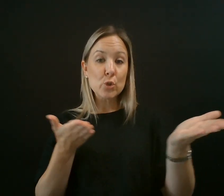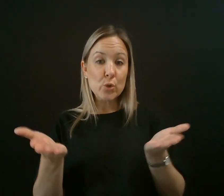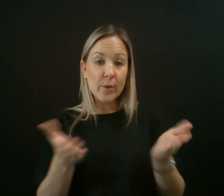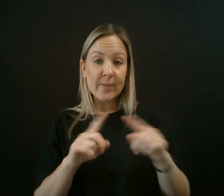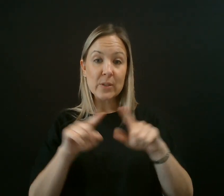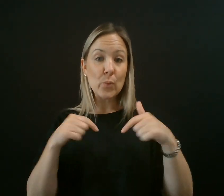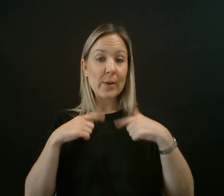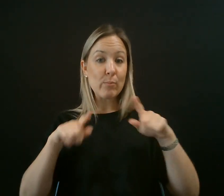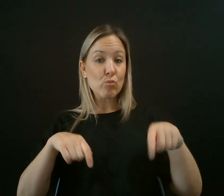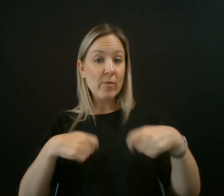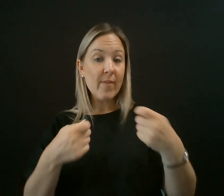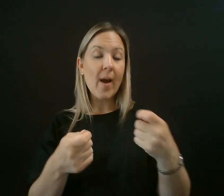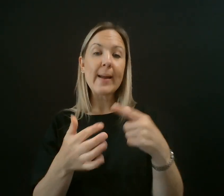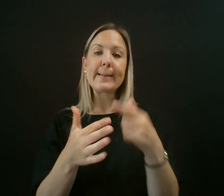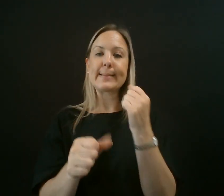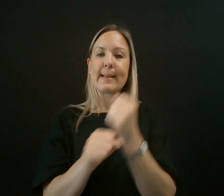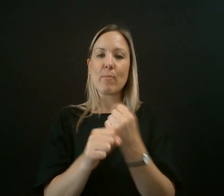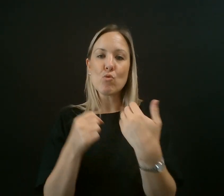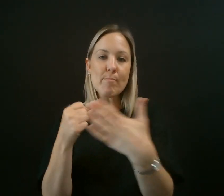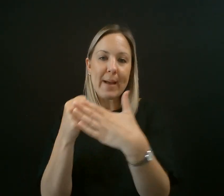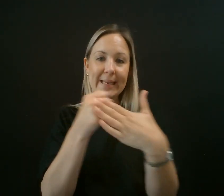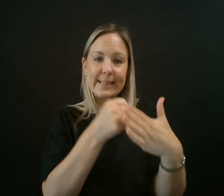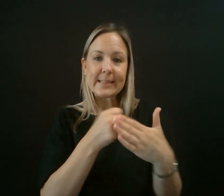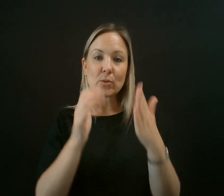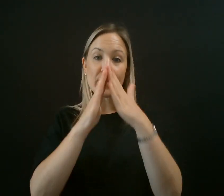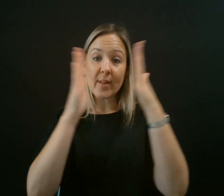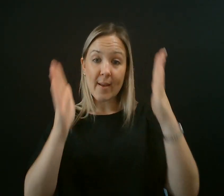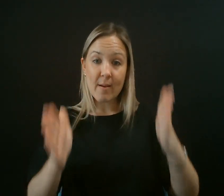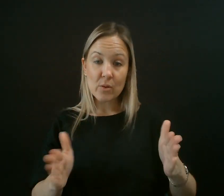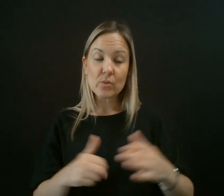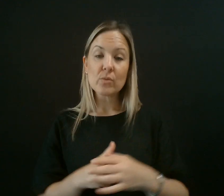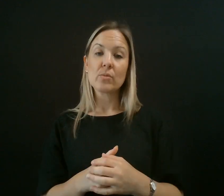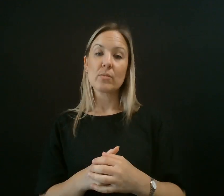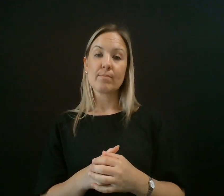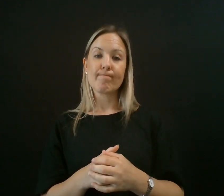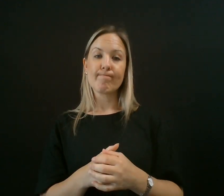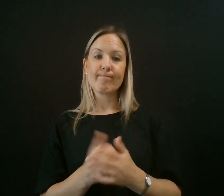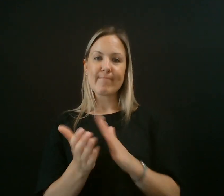provide, for example, maintenance of housing, the way you've been treated by staff,